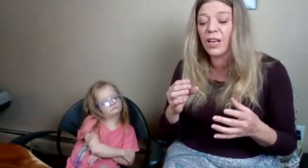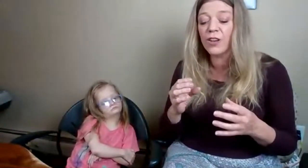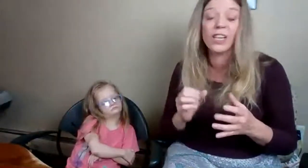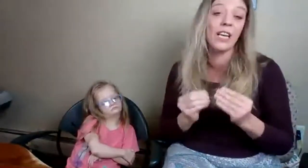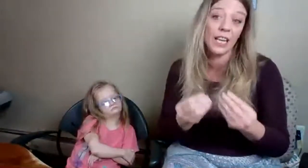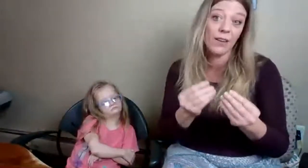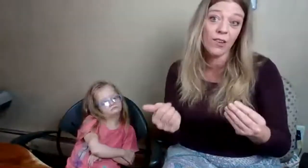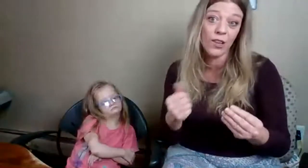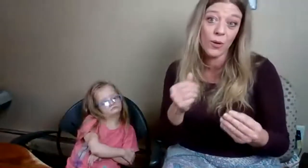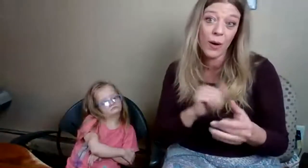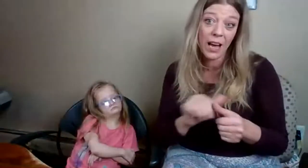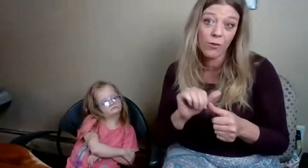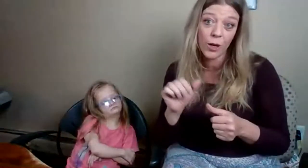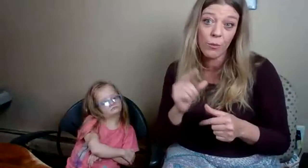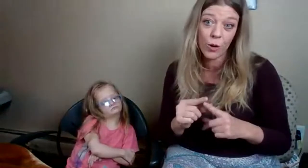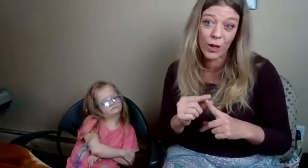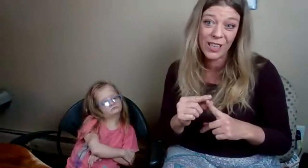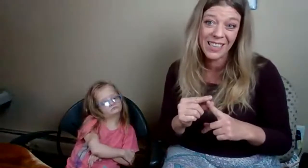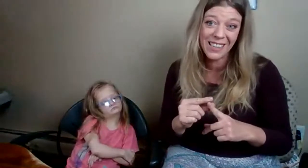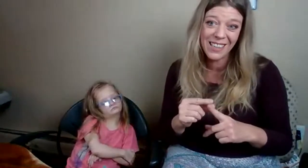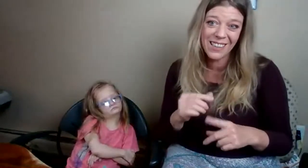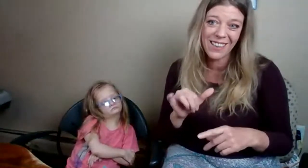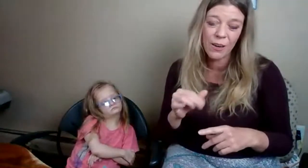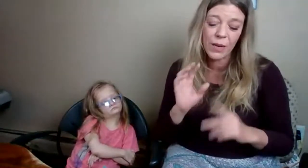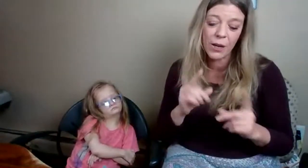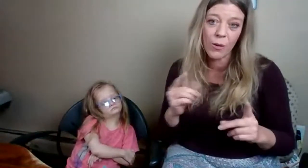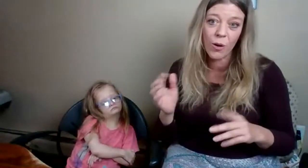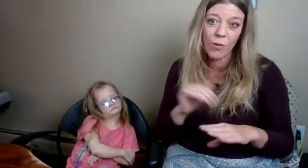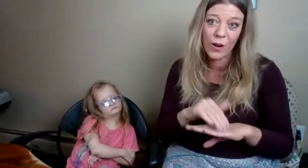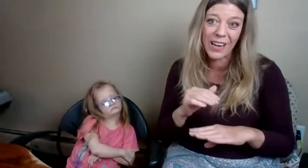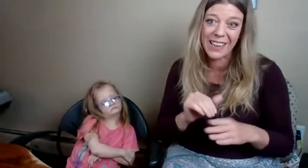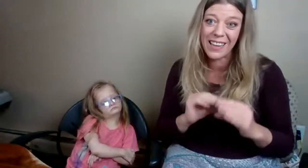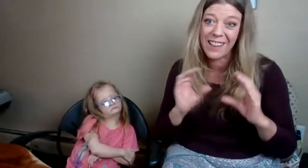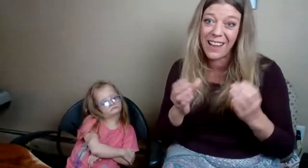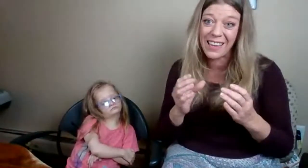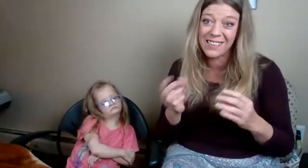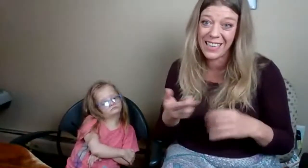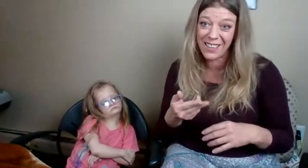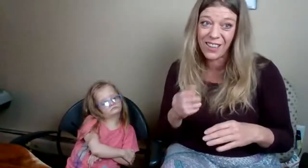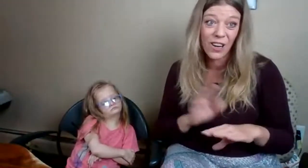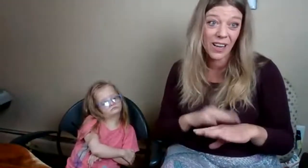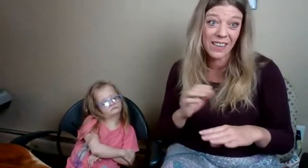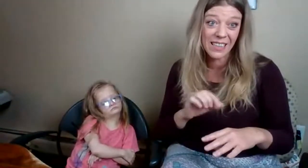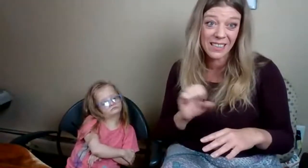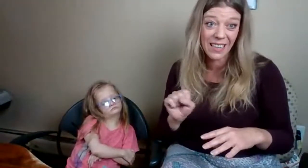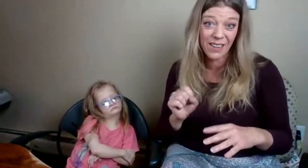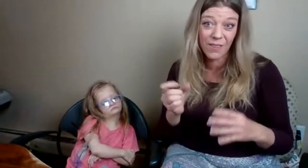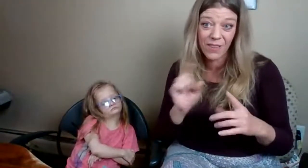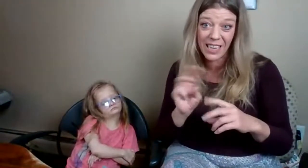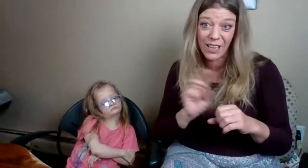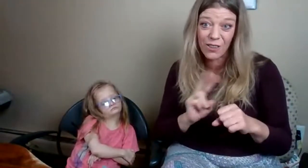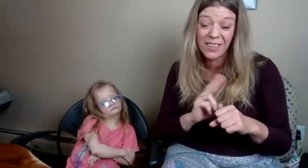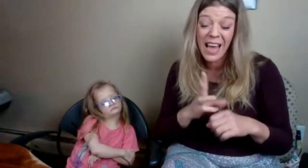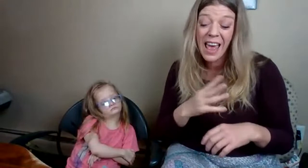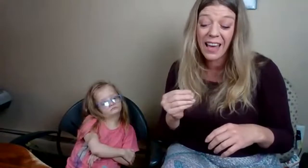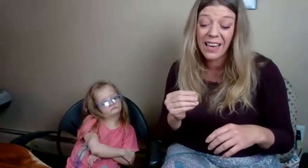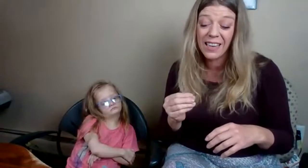it gives you every word that we go over in the class here on these videos, and